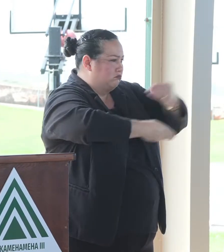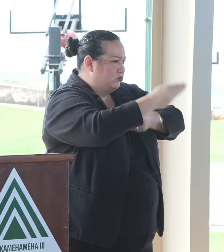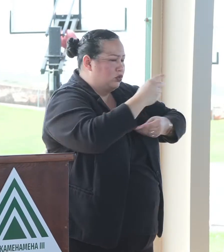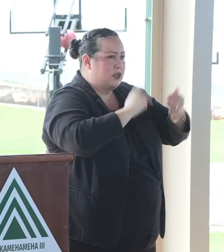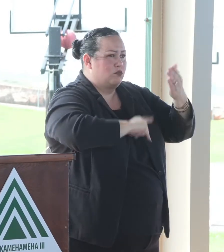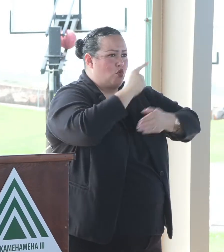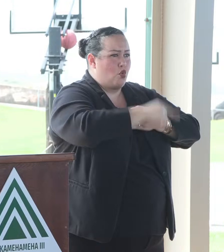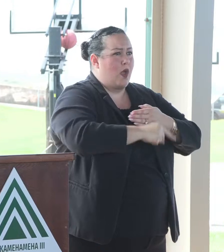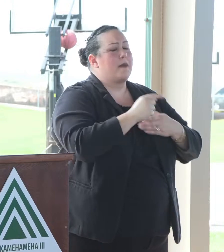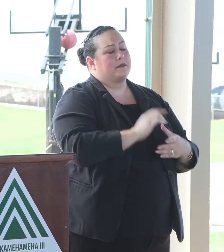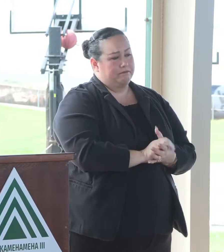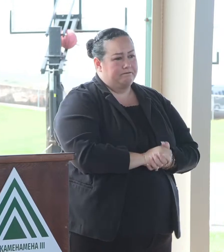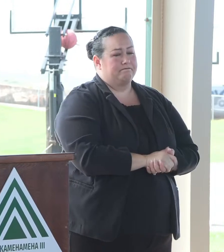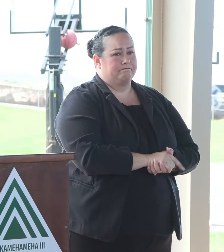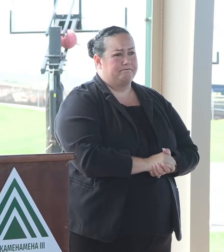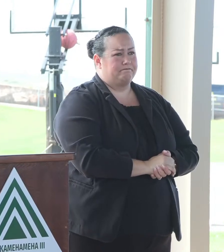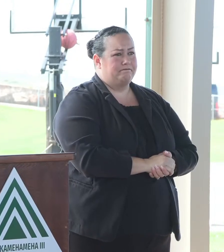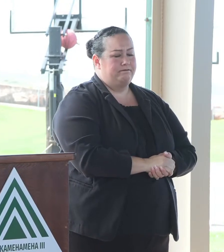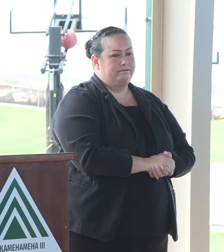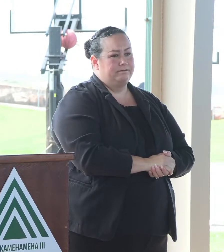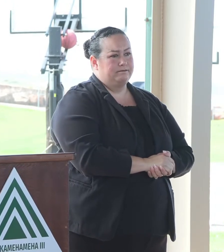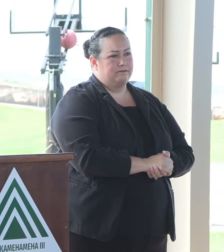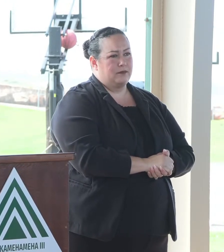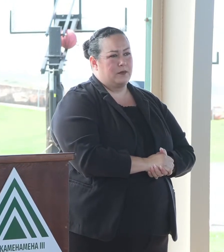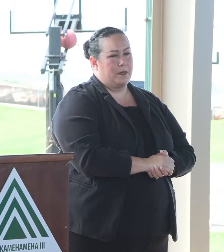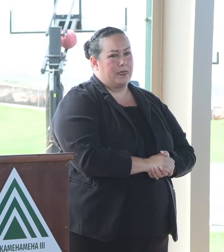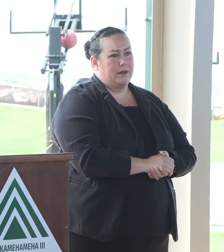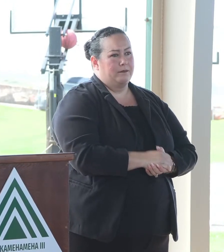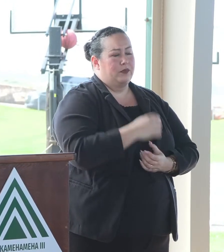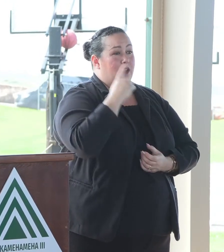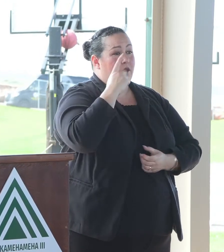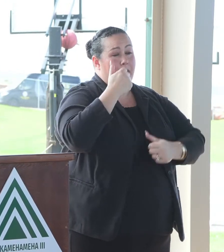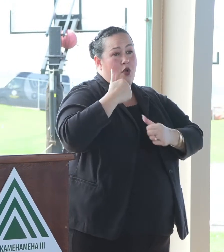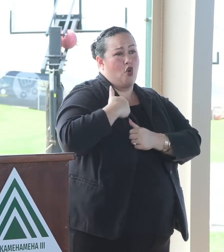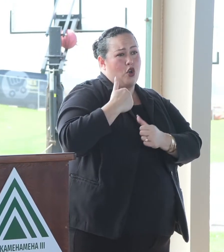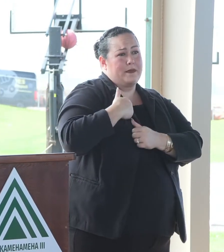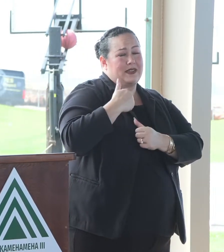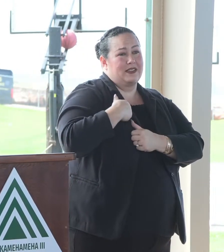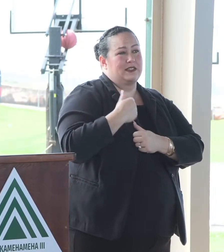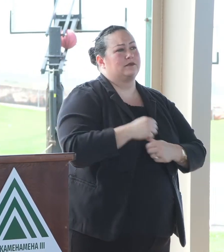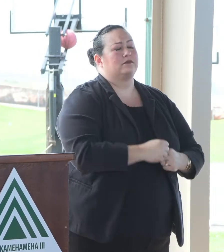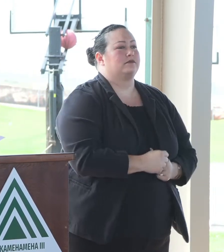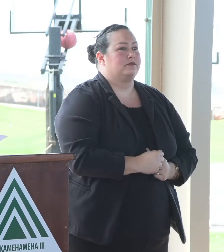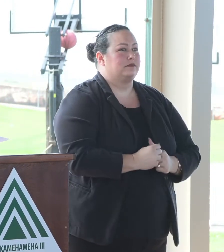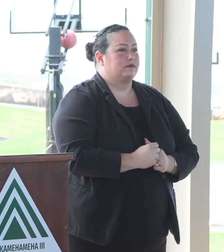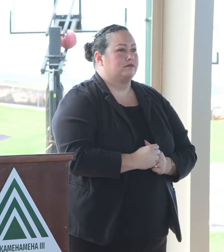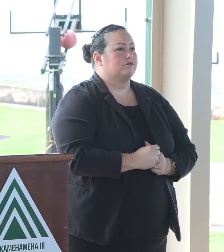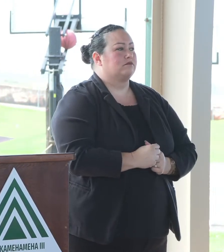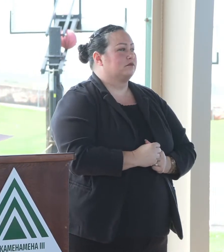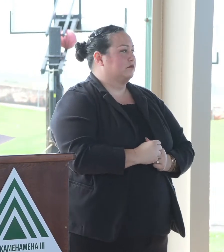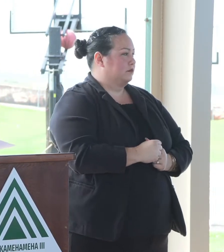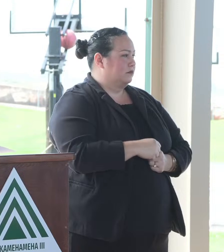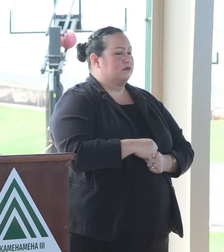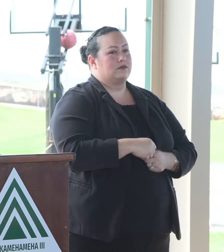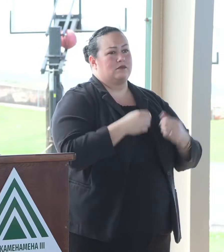Policy Center. From the Army Corps of Engineers, we have Lieutenant General Scott Spellman.